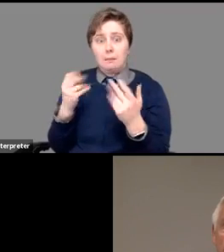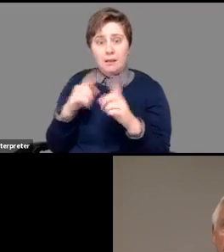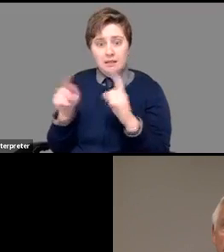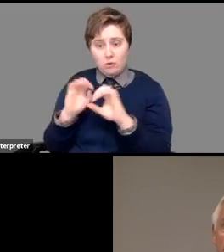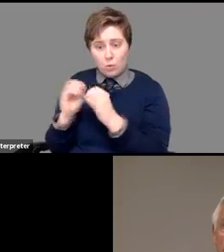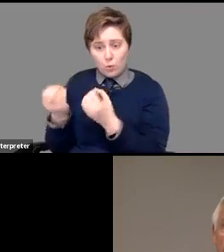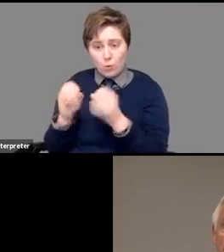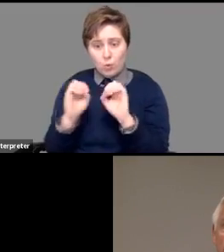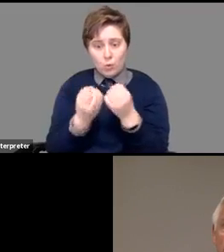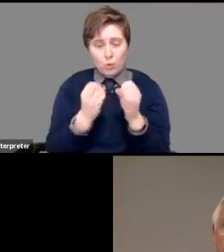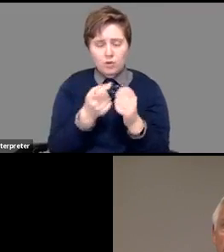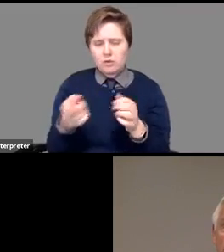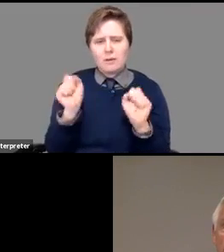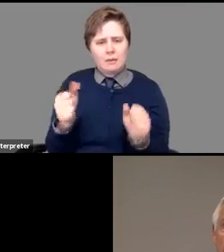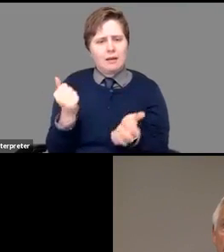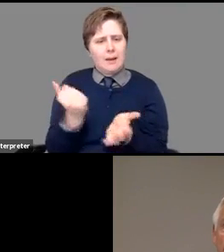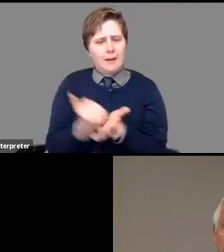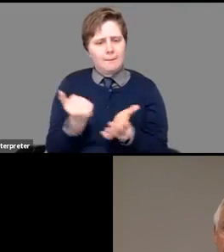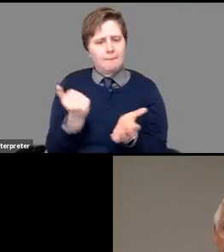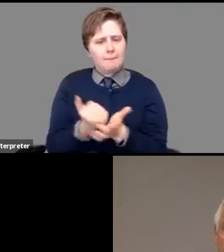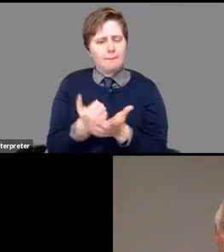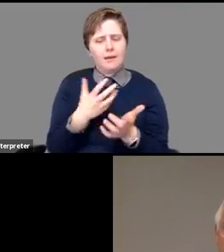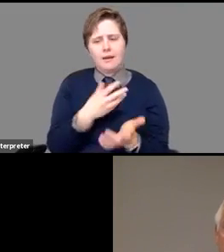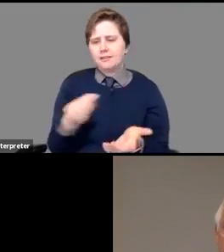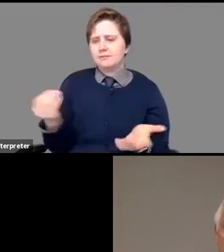organizations that you've been able to help, and